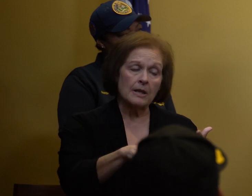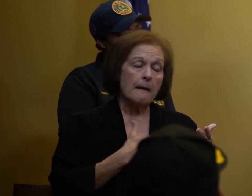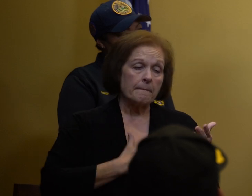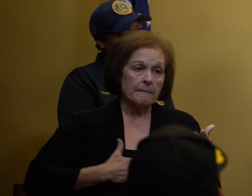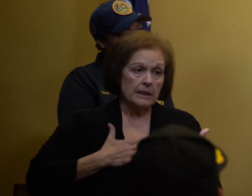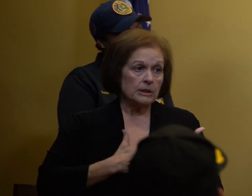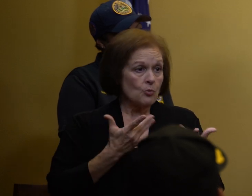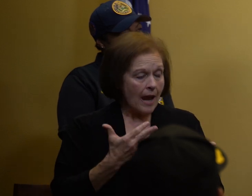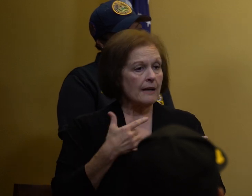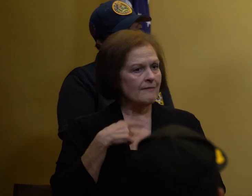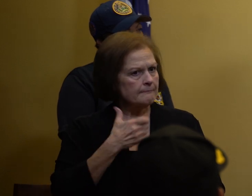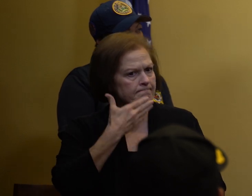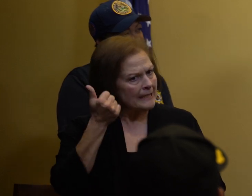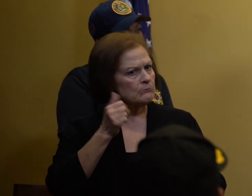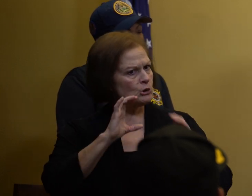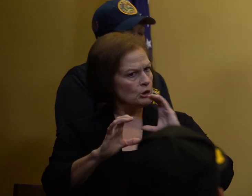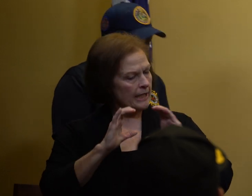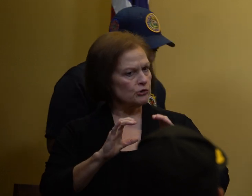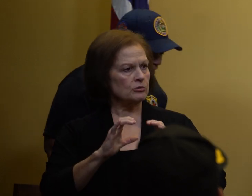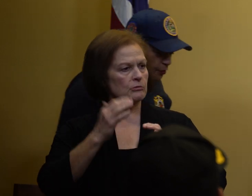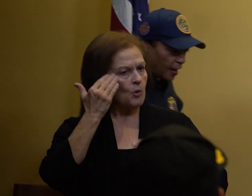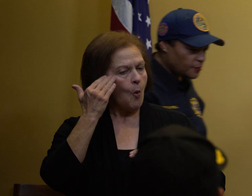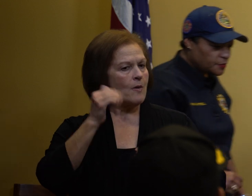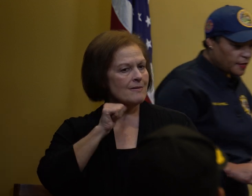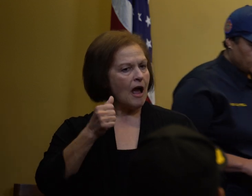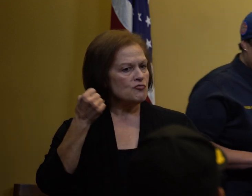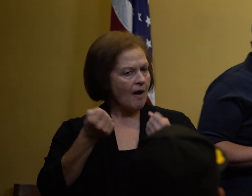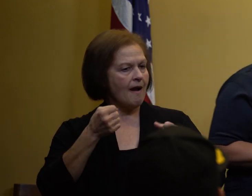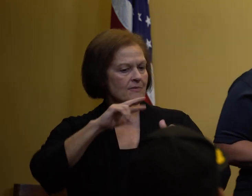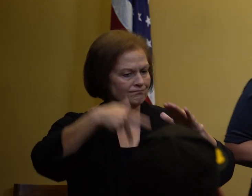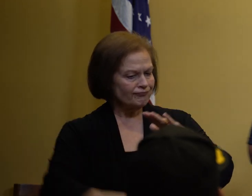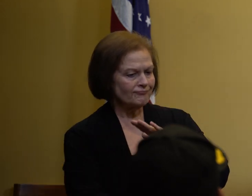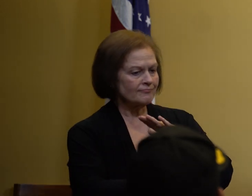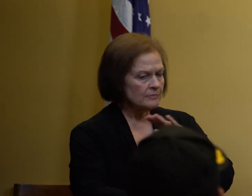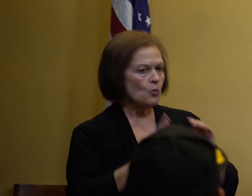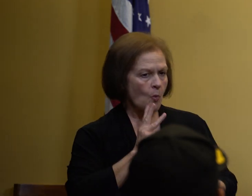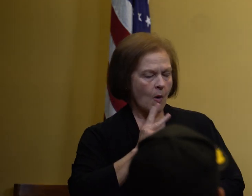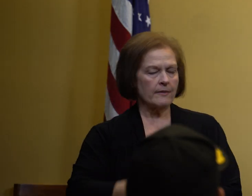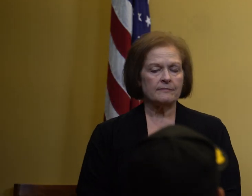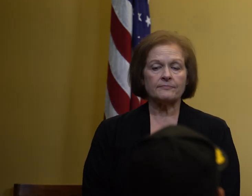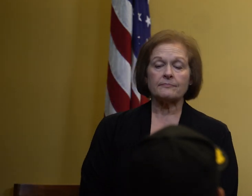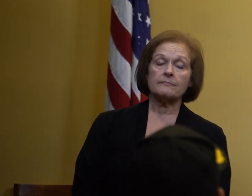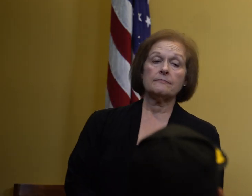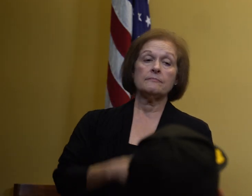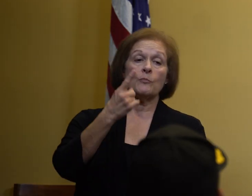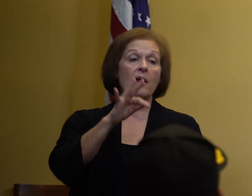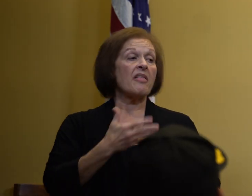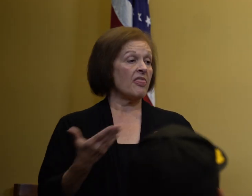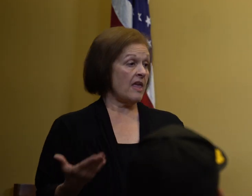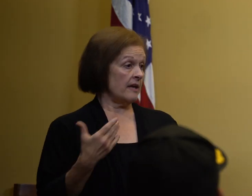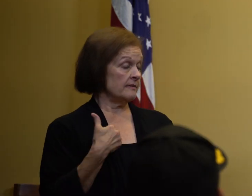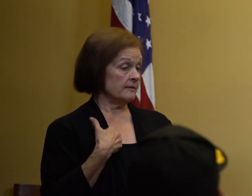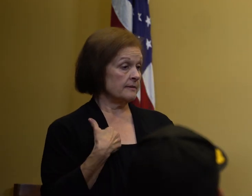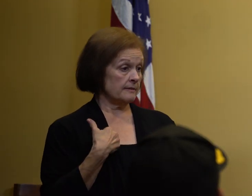possible until we can tell them it's okay. But thank you. No, thank you, Councilman, thank you. One of the things I would say over the past